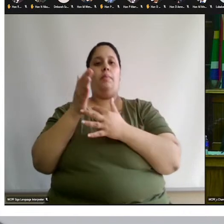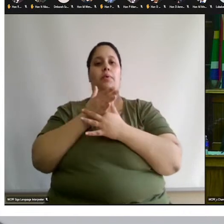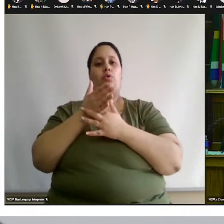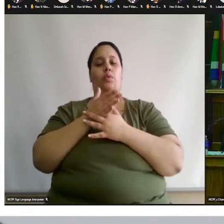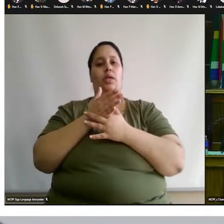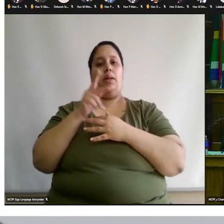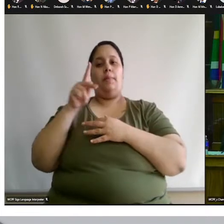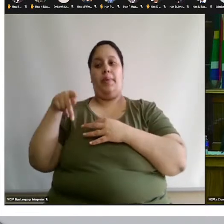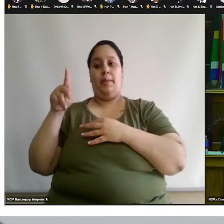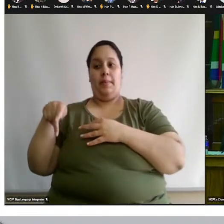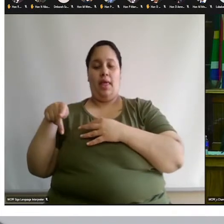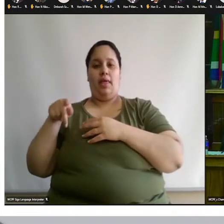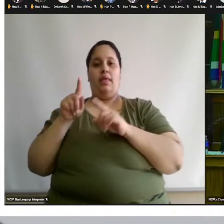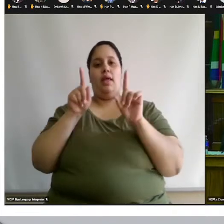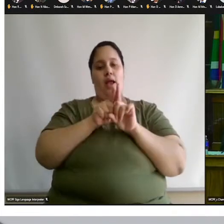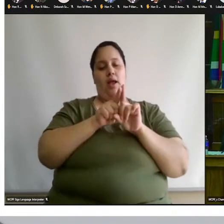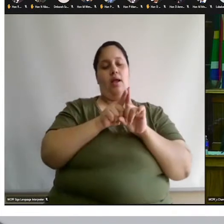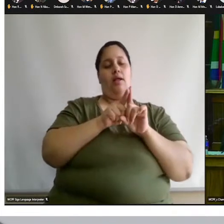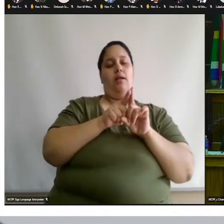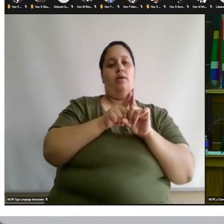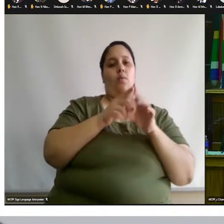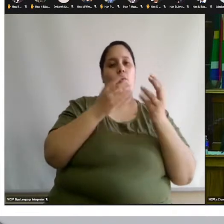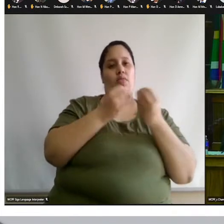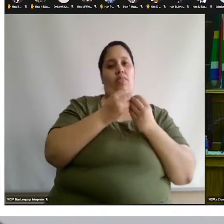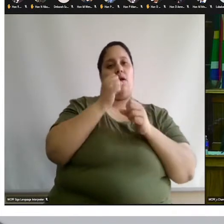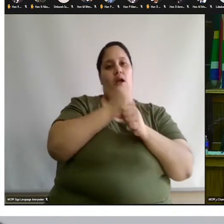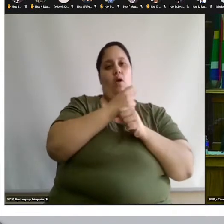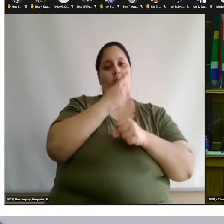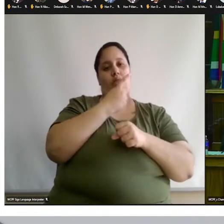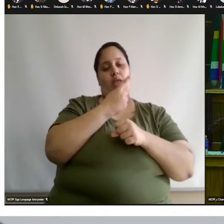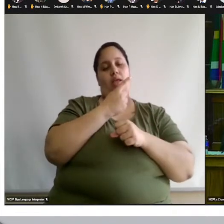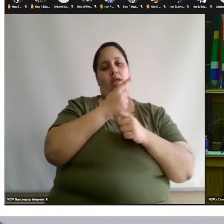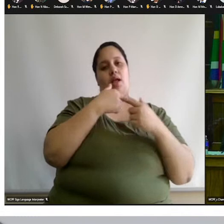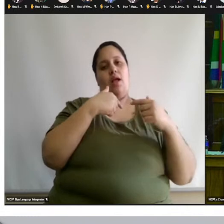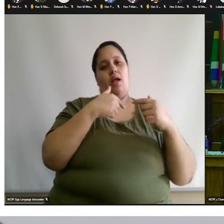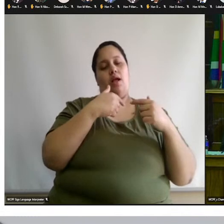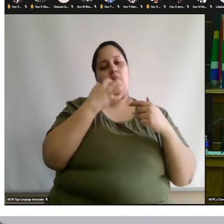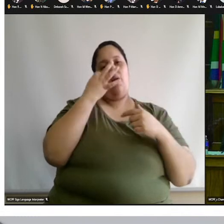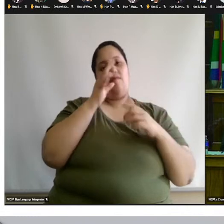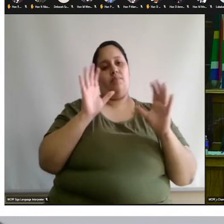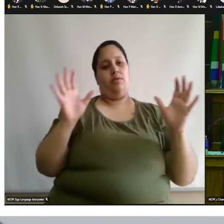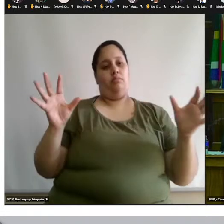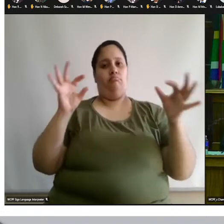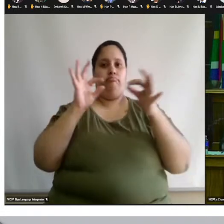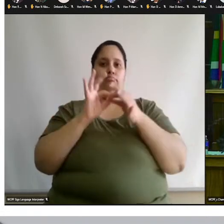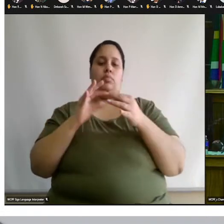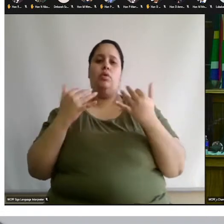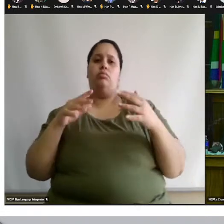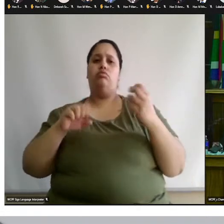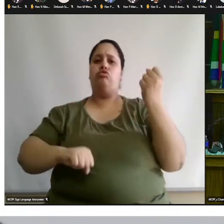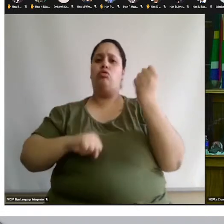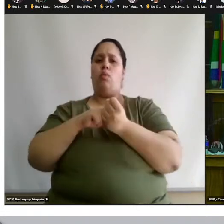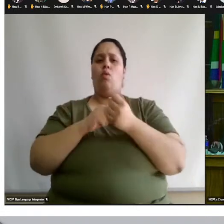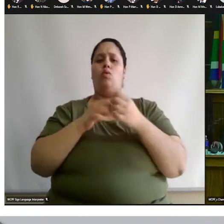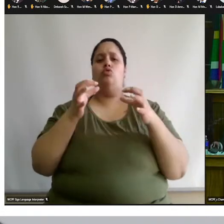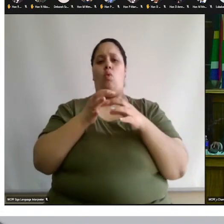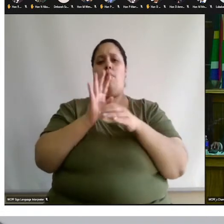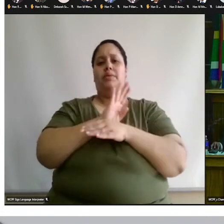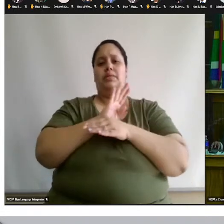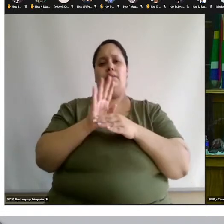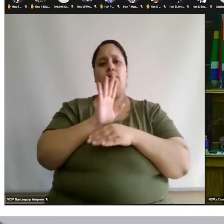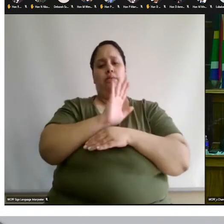between Pick and Pay and the Gauteng Enterprise Propeller, has supported small businesses